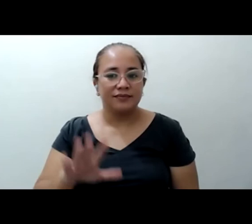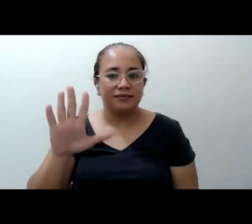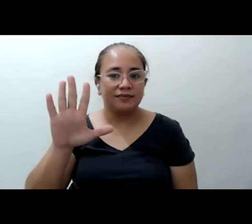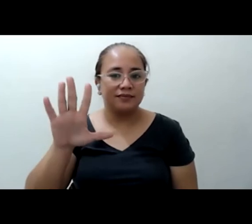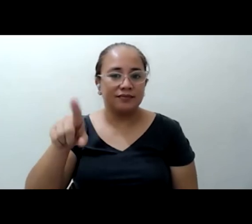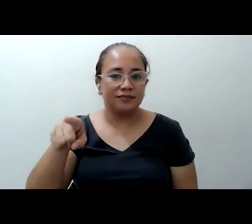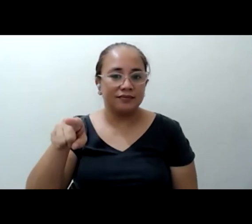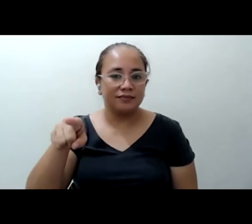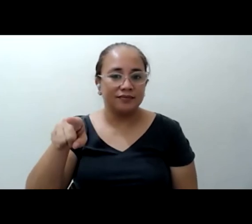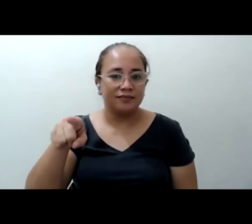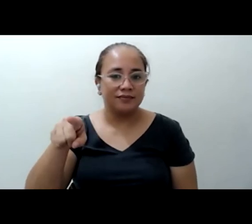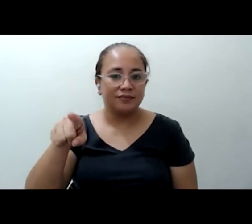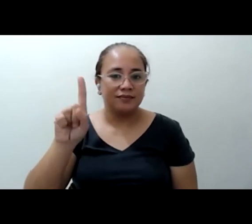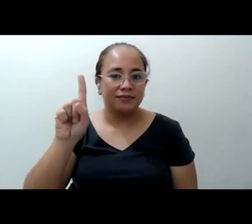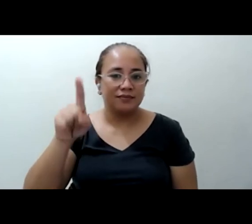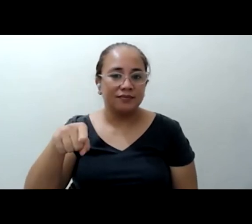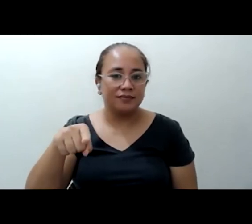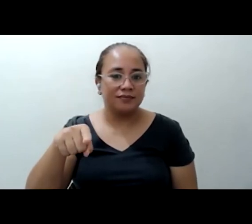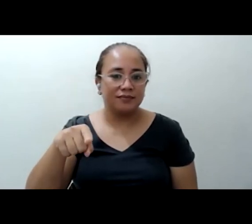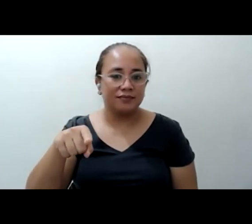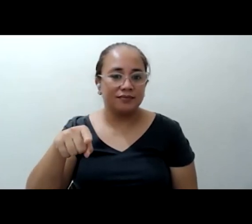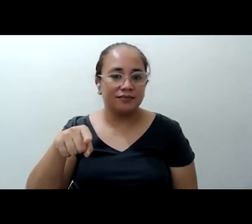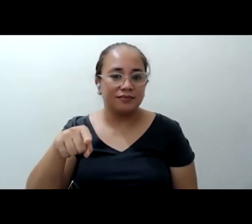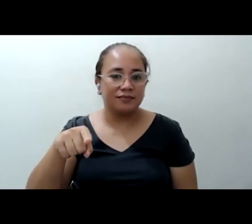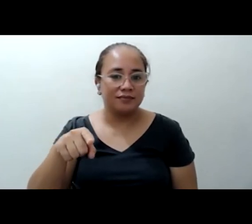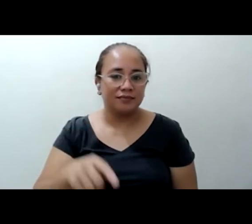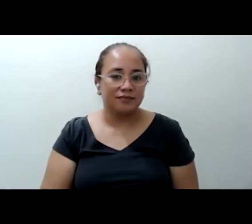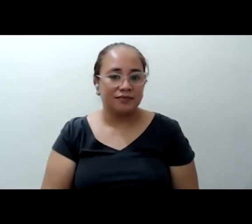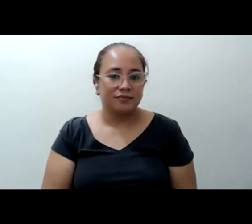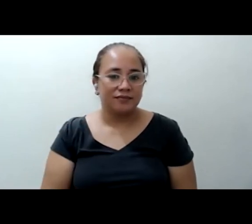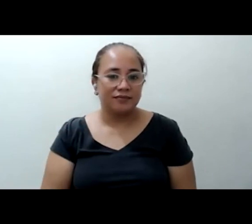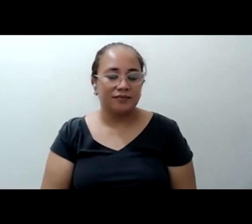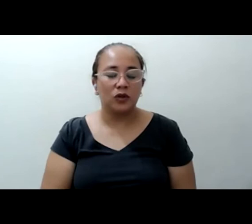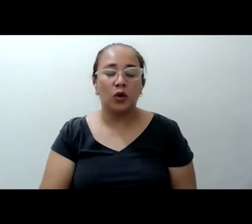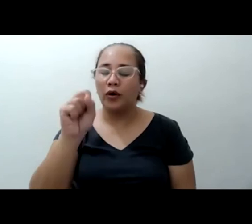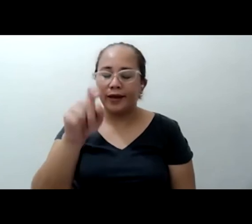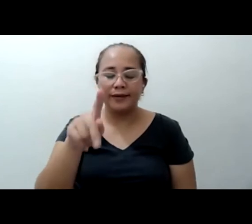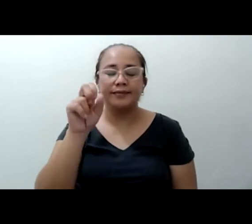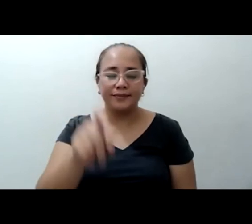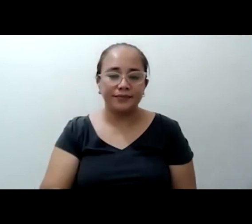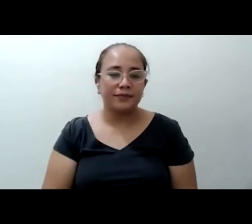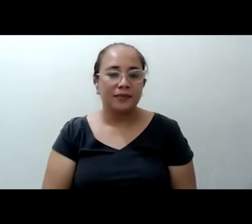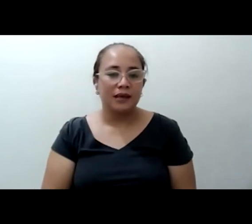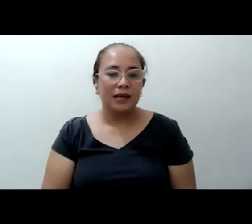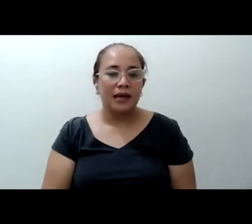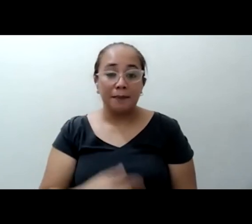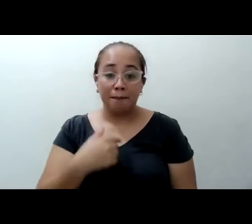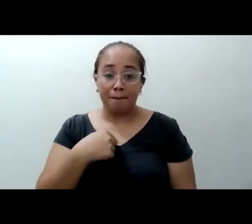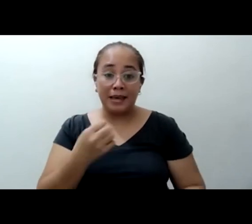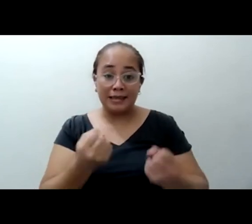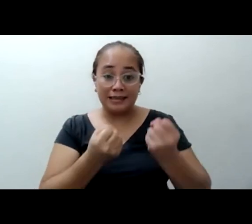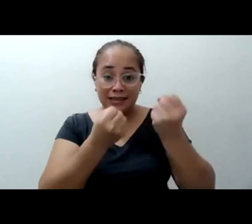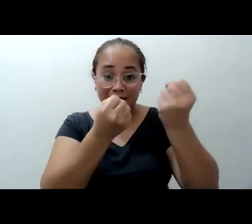So it's downward then. Okay. Let me make a suggestion very